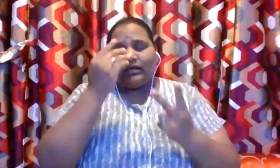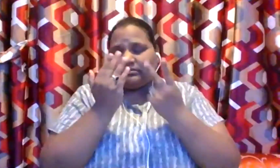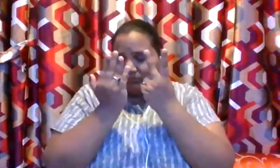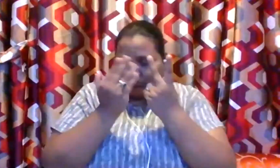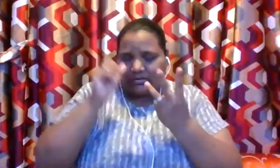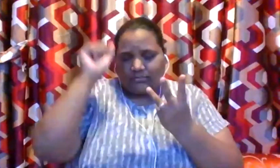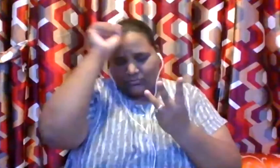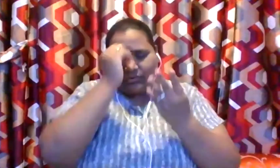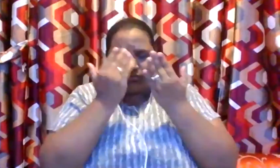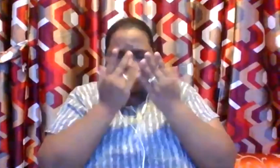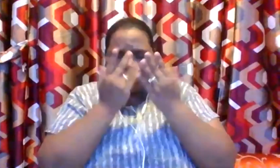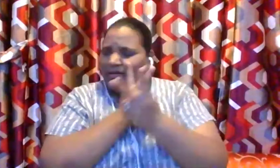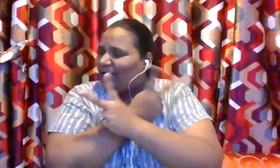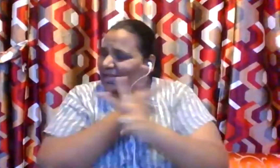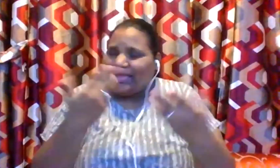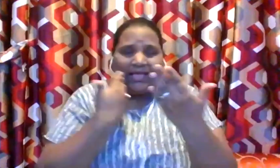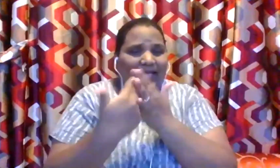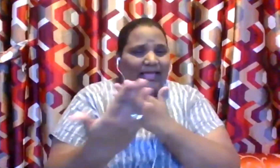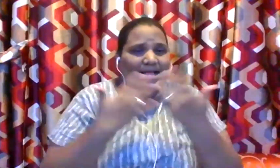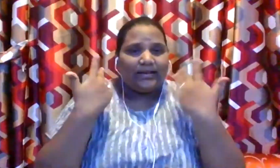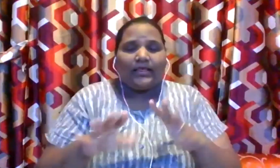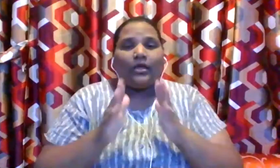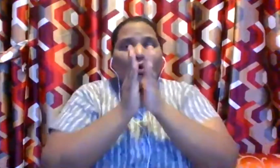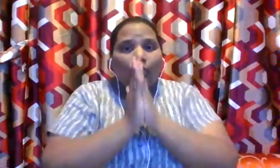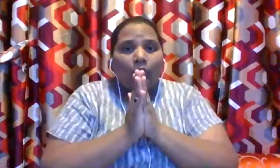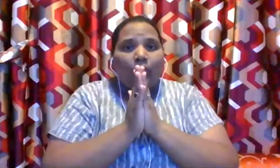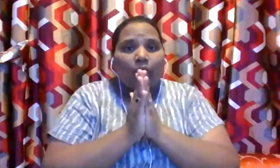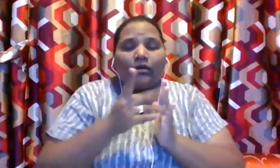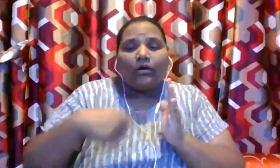religion. It is the religion for humanity.